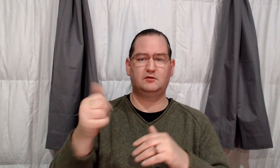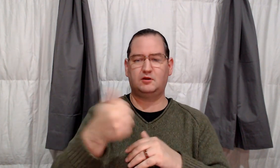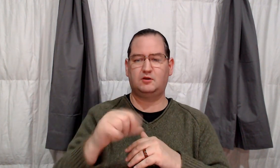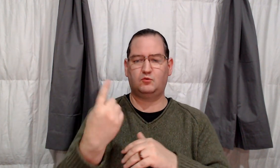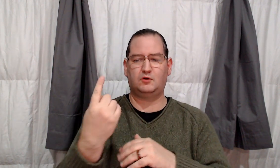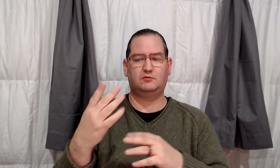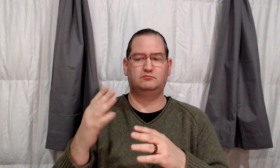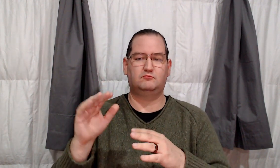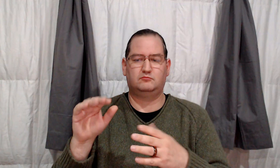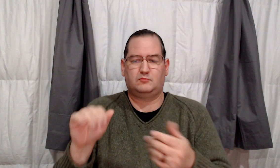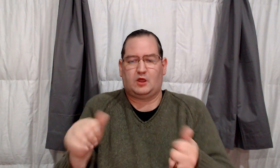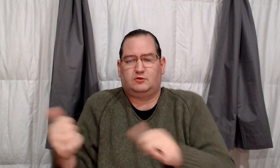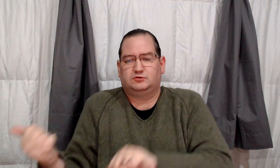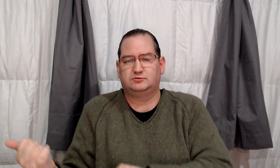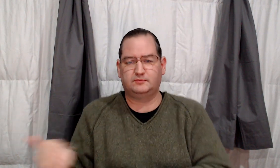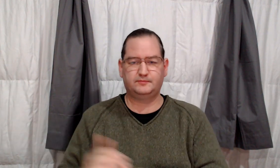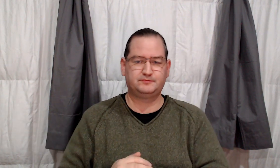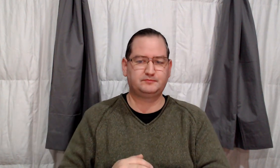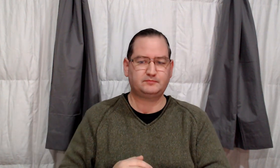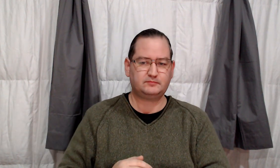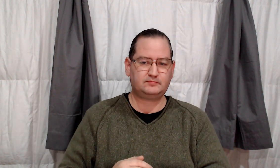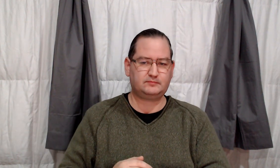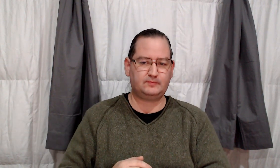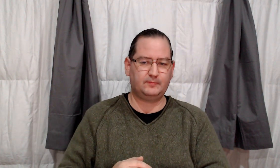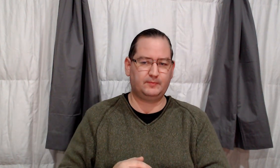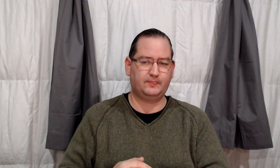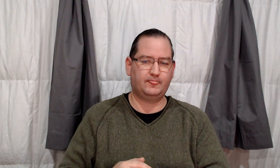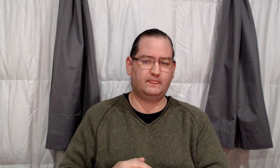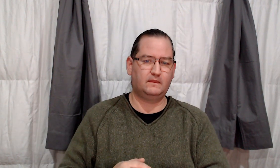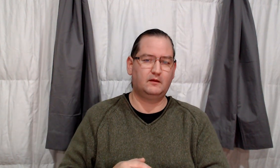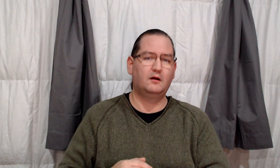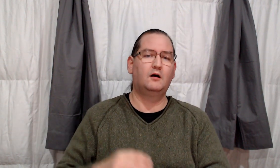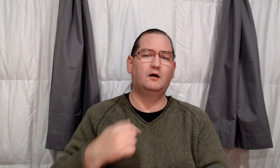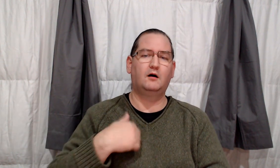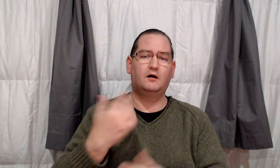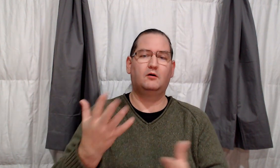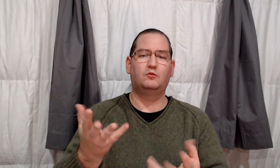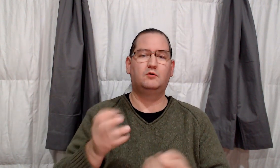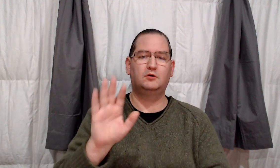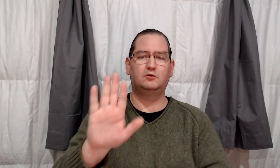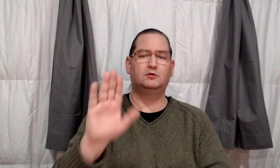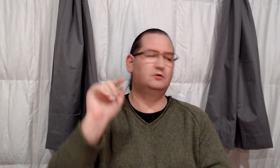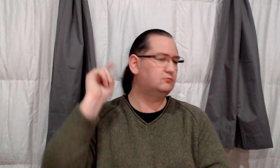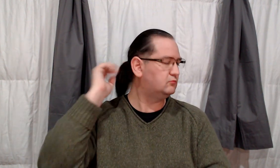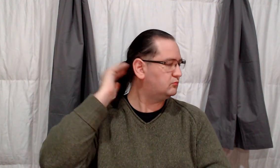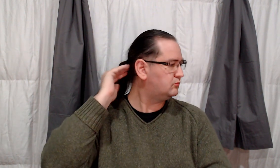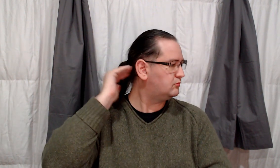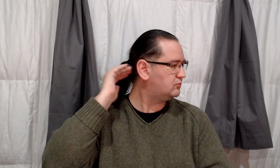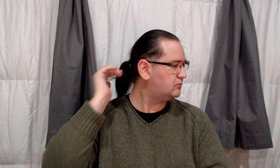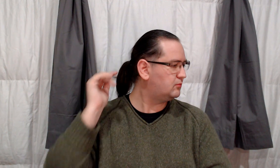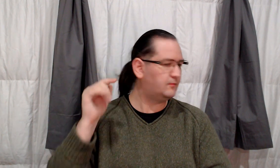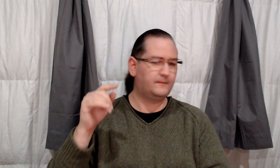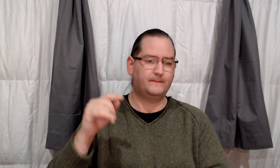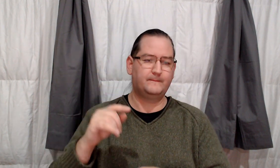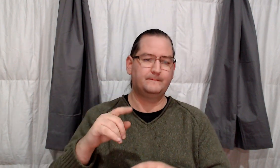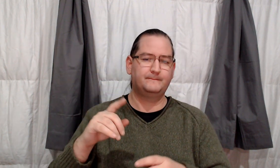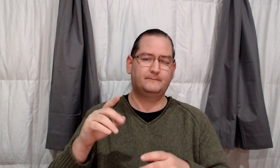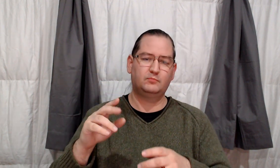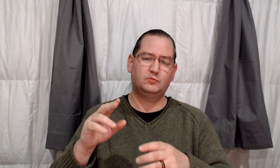I'd like your unconscious mind to search through all the things in your life